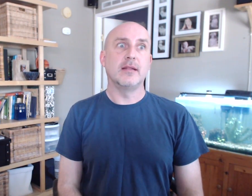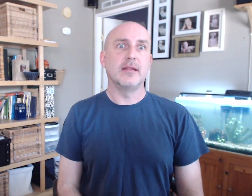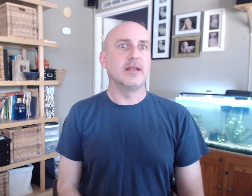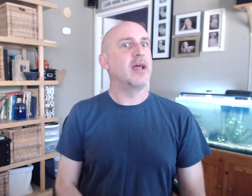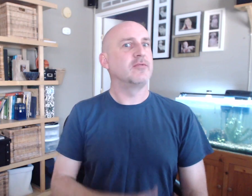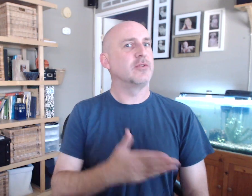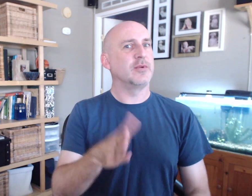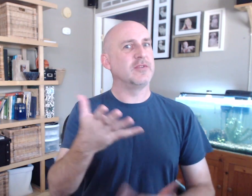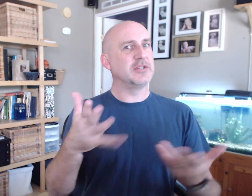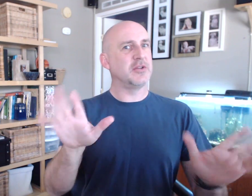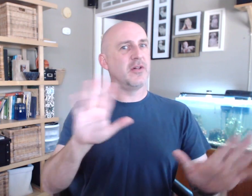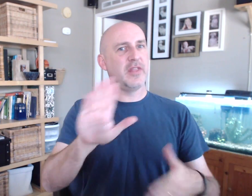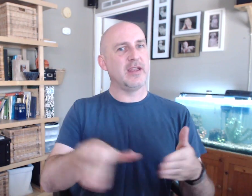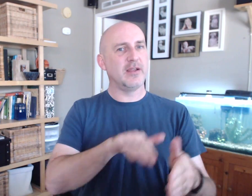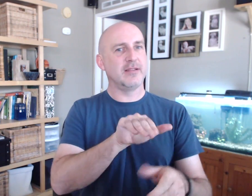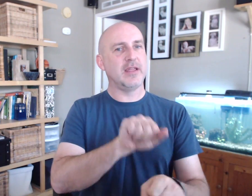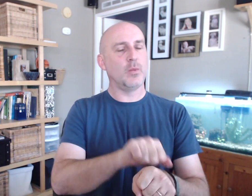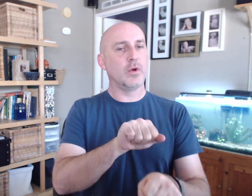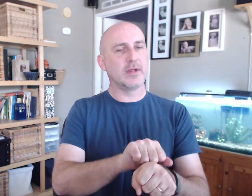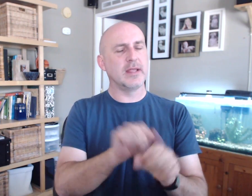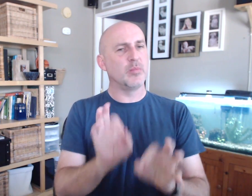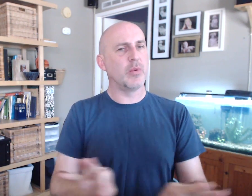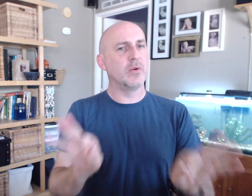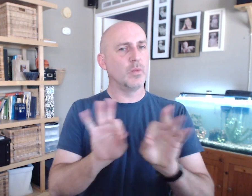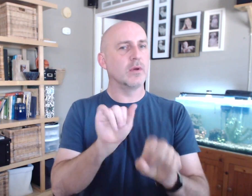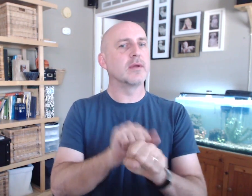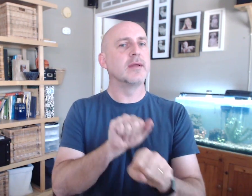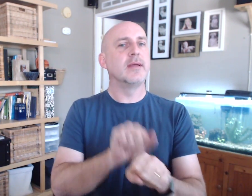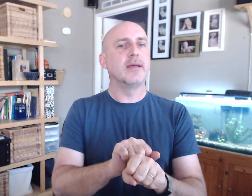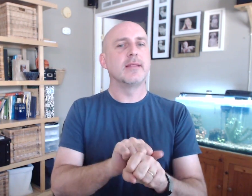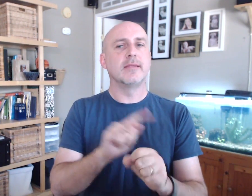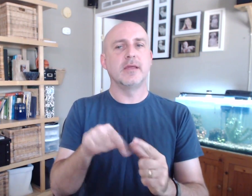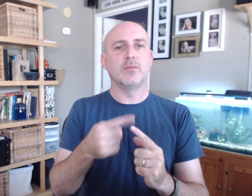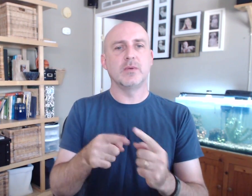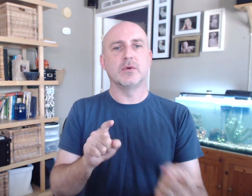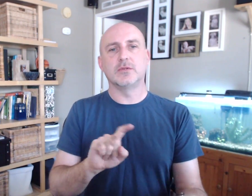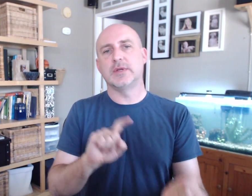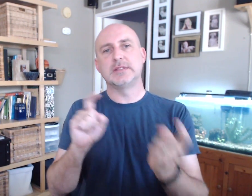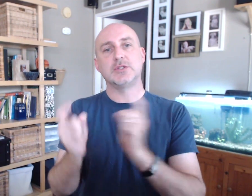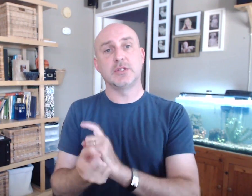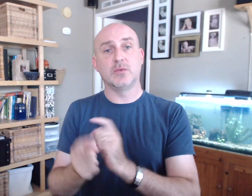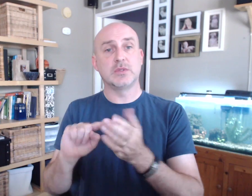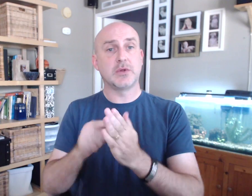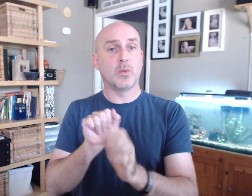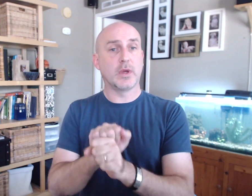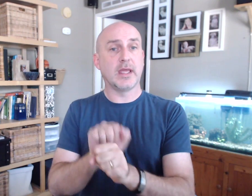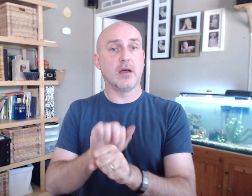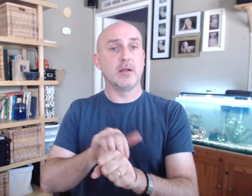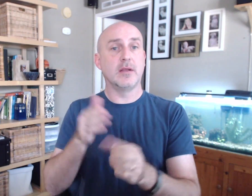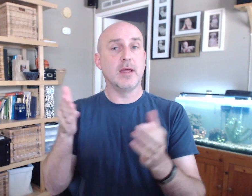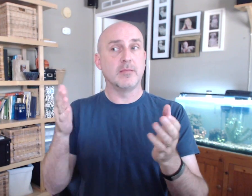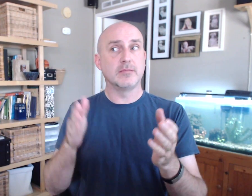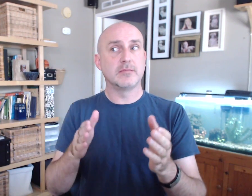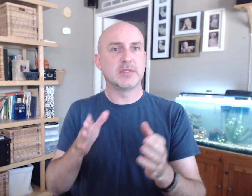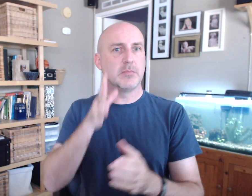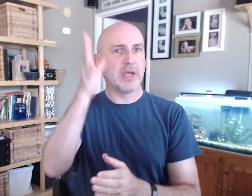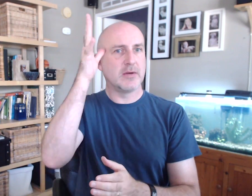then after we finish all of that work, that important work, then we will transition and we'll start working on some